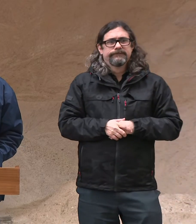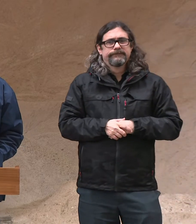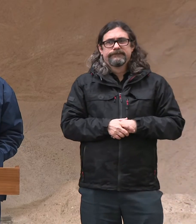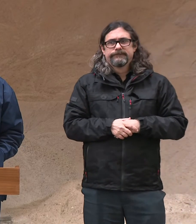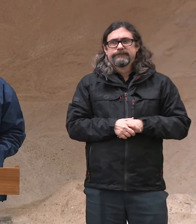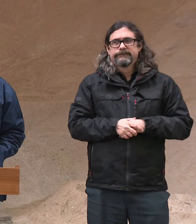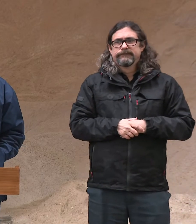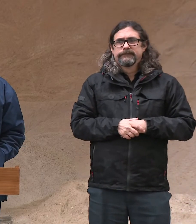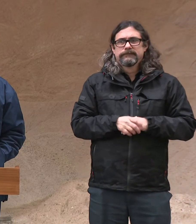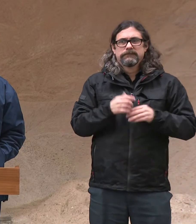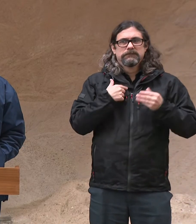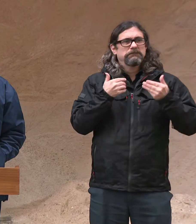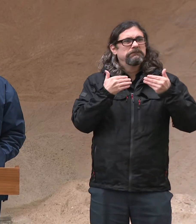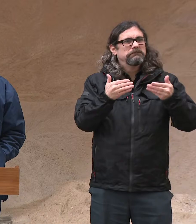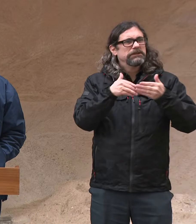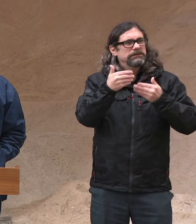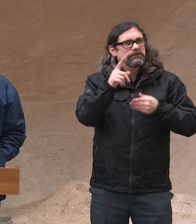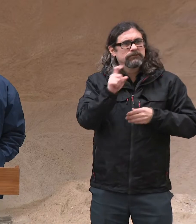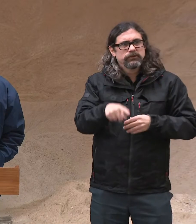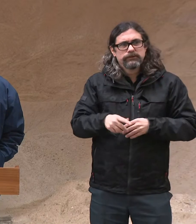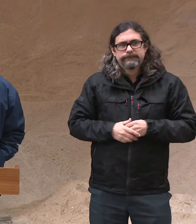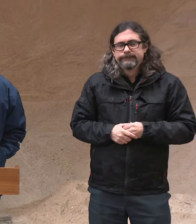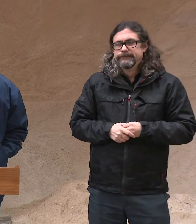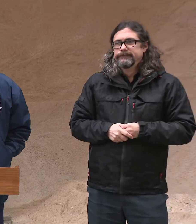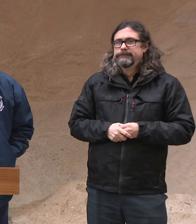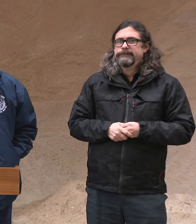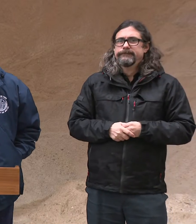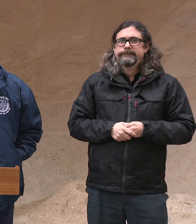Yes. Mm-hmm. So, the new administration